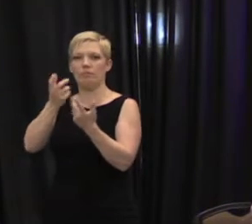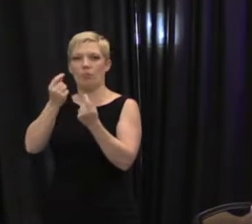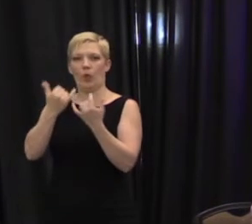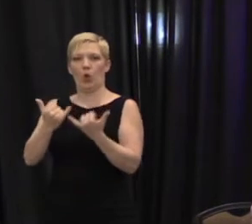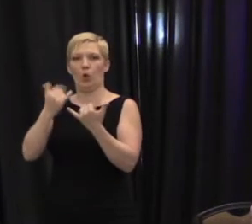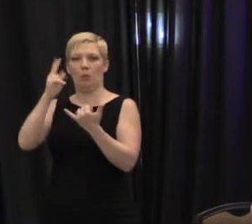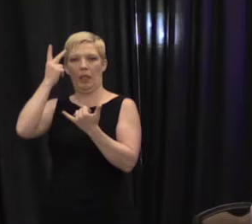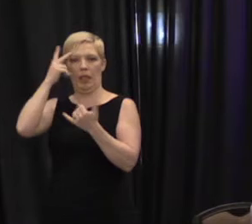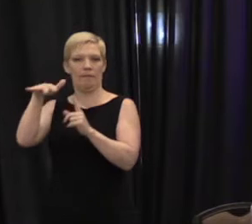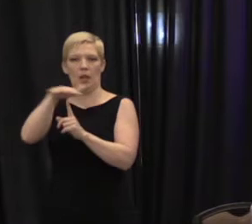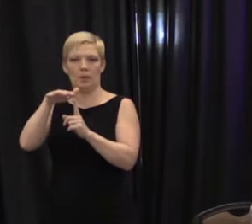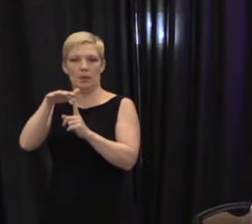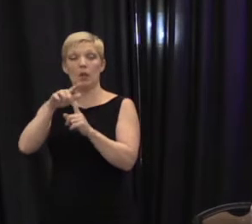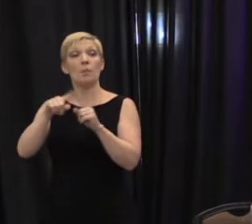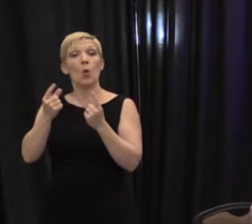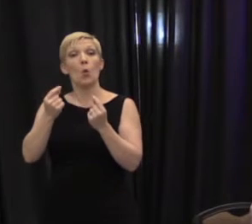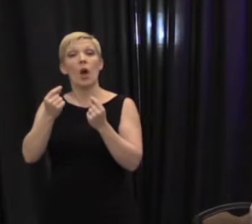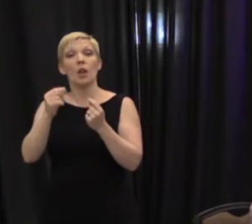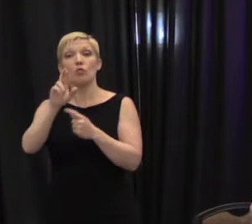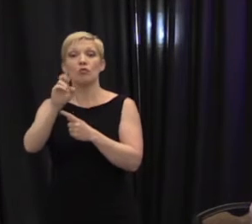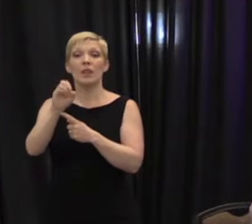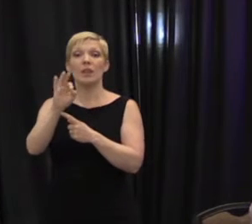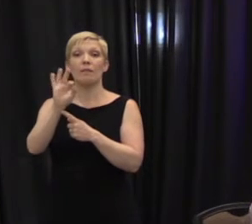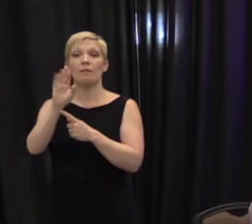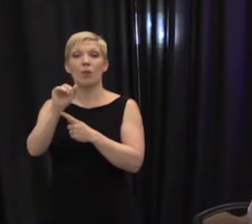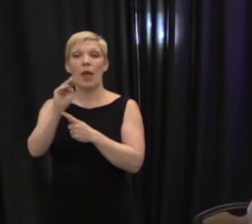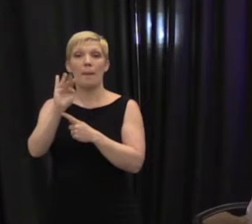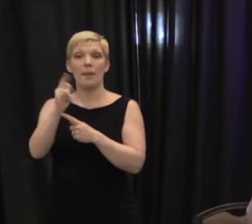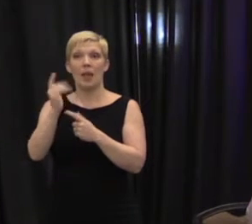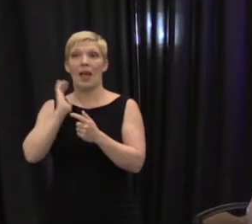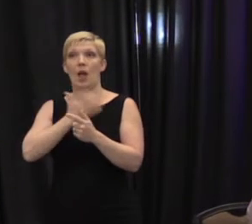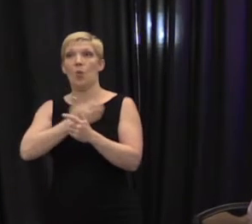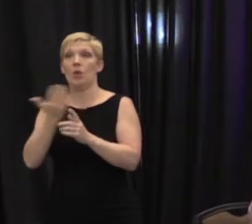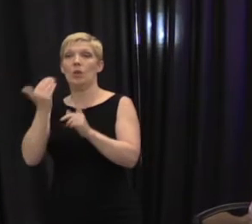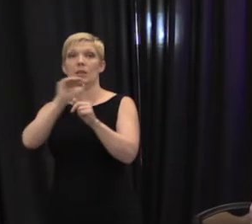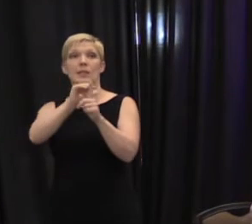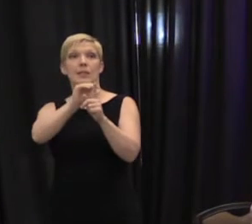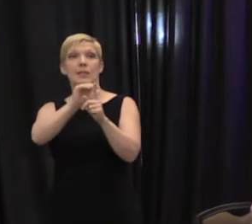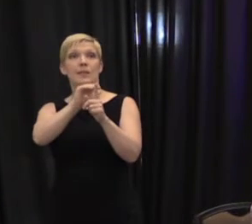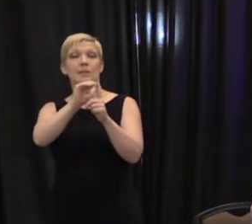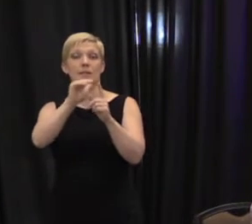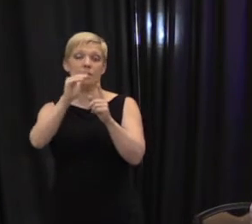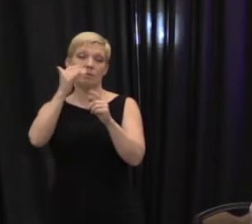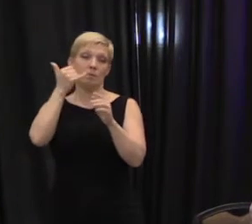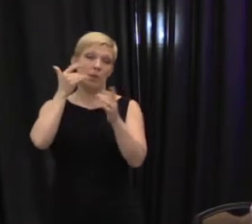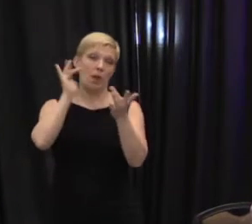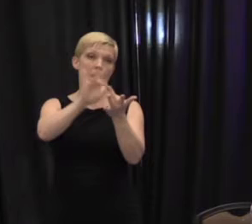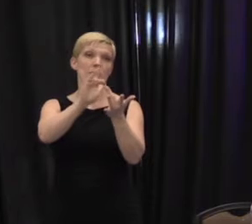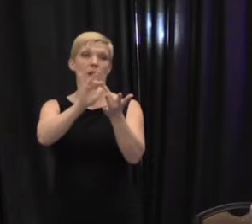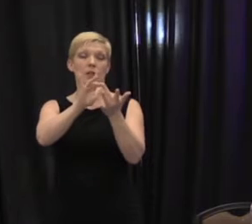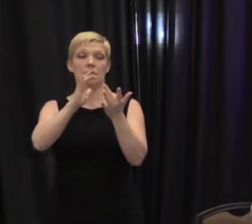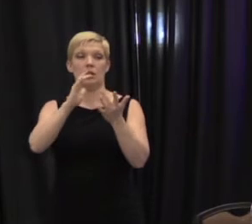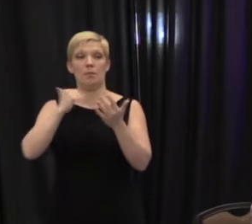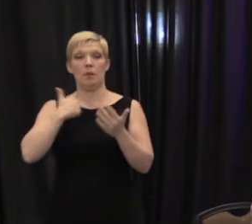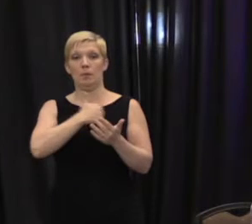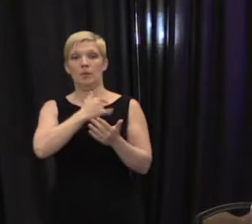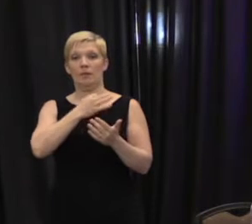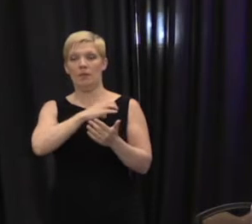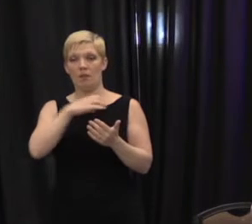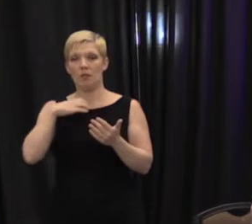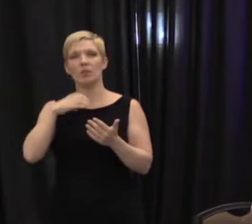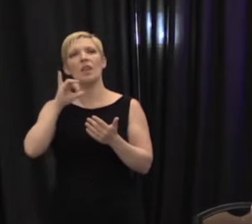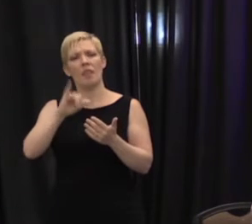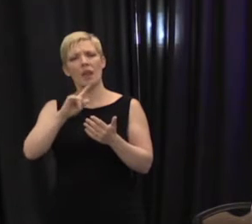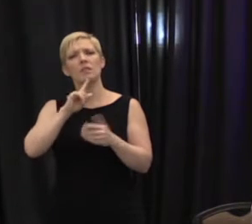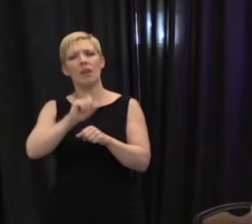are doing is right now in terms of slowing down processes. And I do think that calling members of Congress, being active,